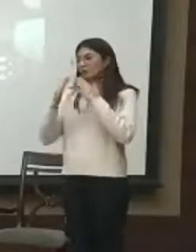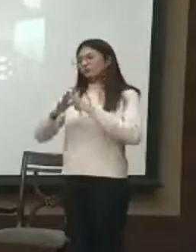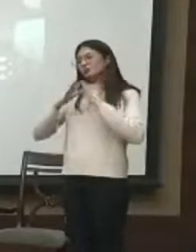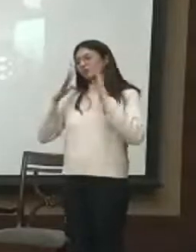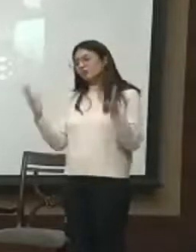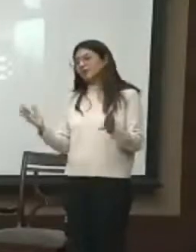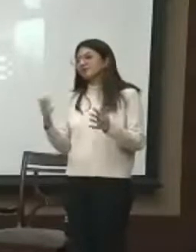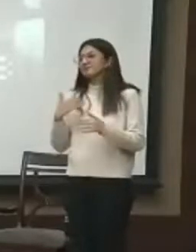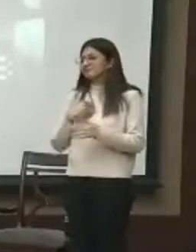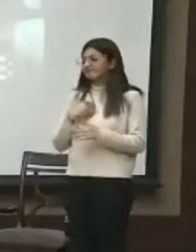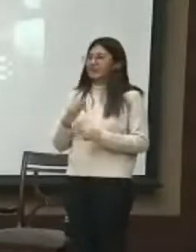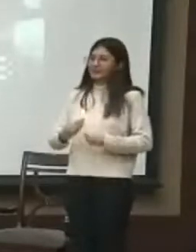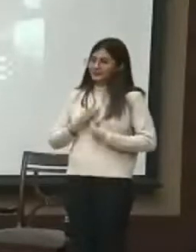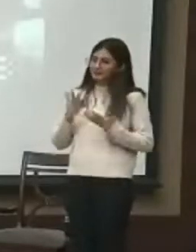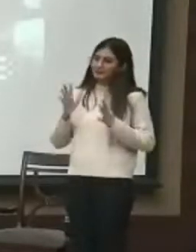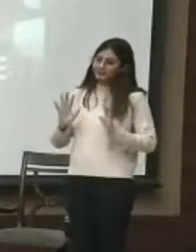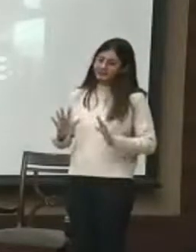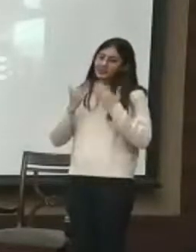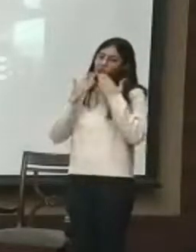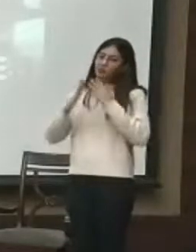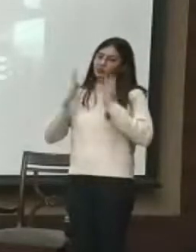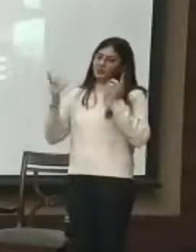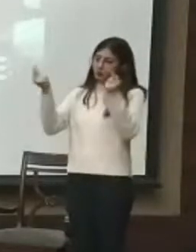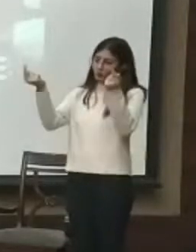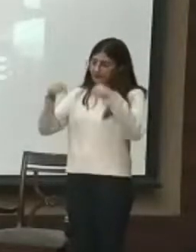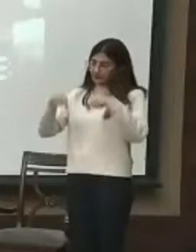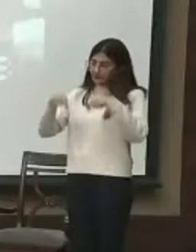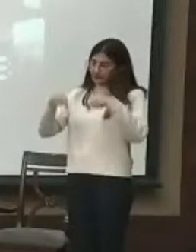lot for us, Joyce, and thank you for being here.